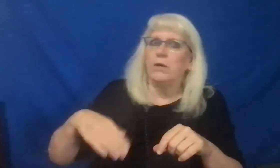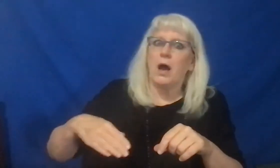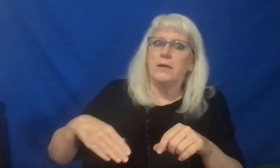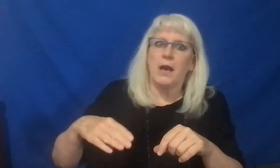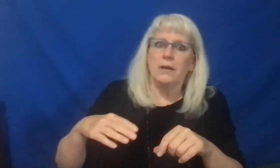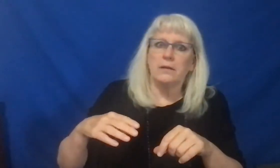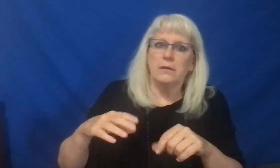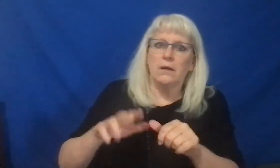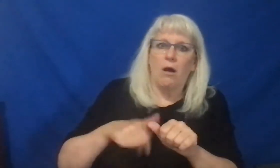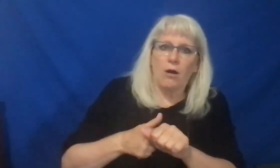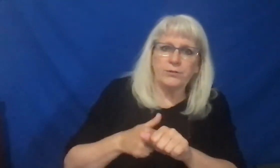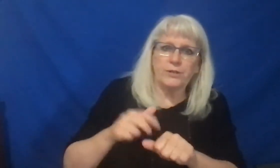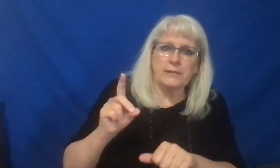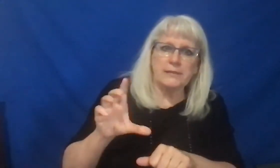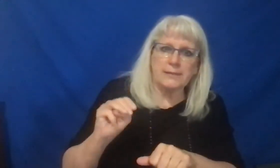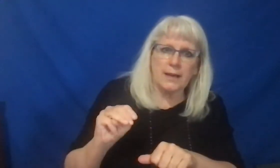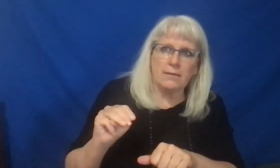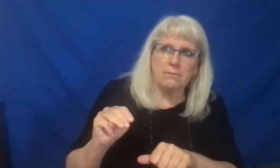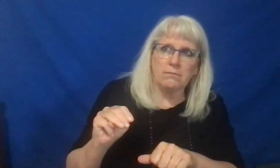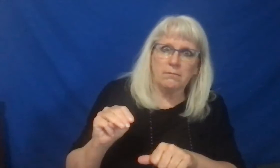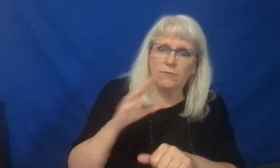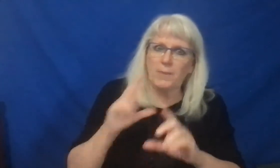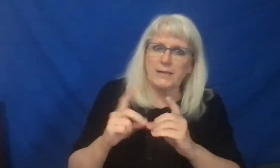alternate DCM for my district, but I was going to be.